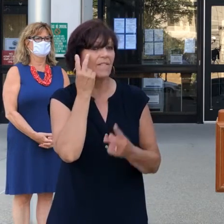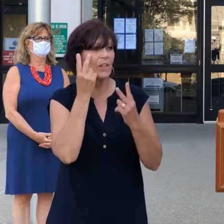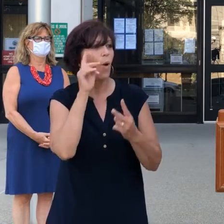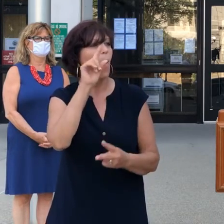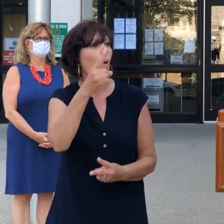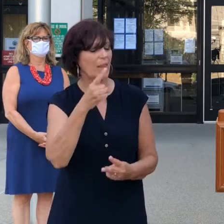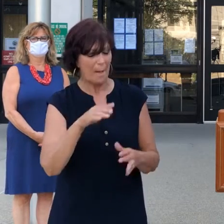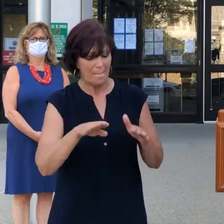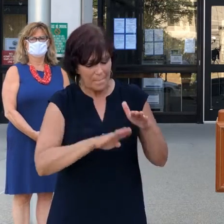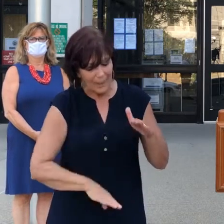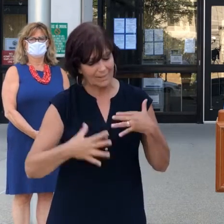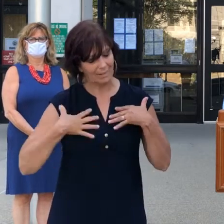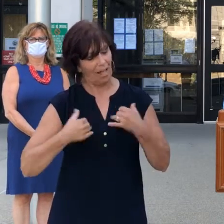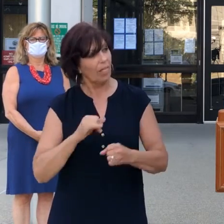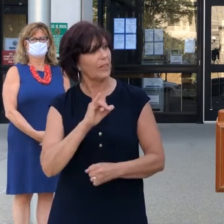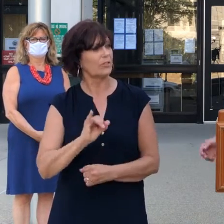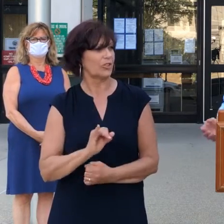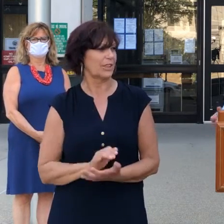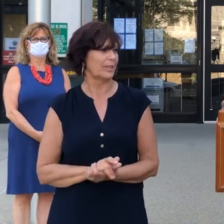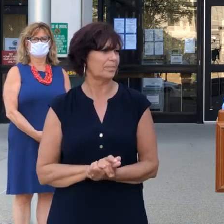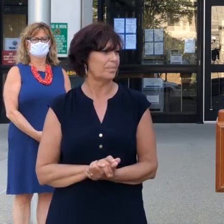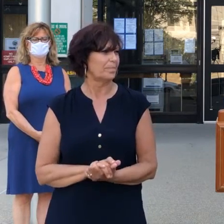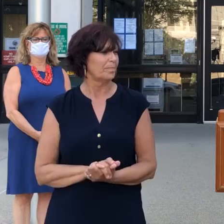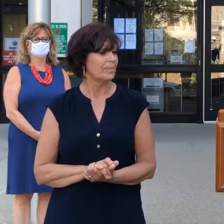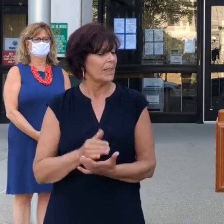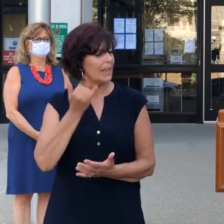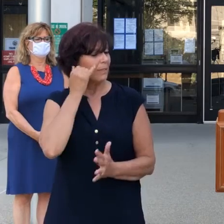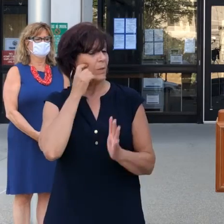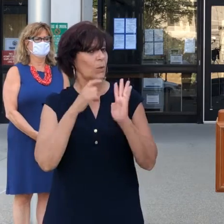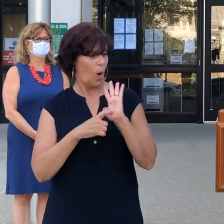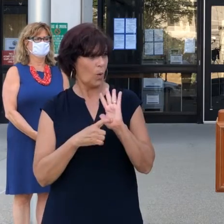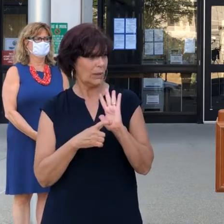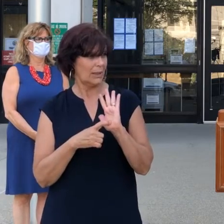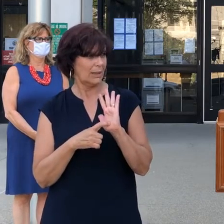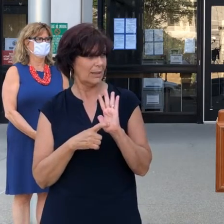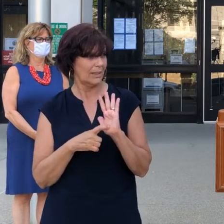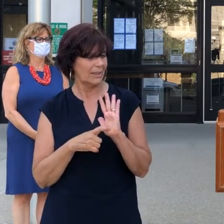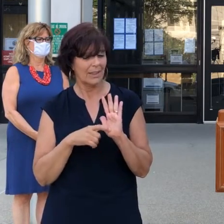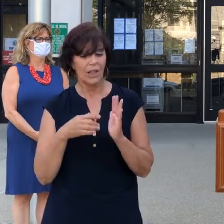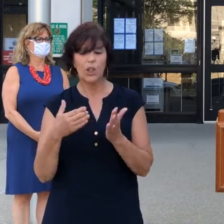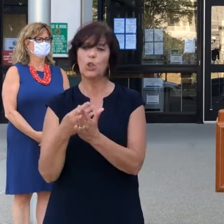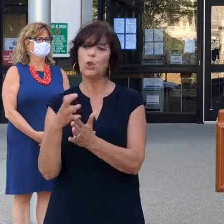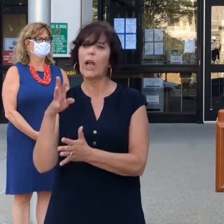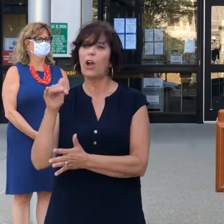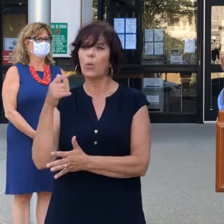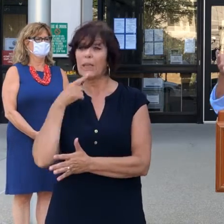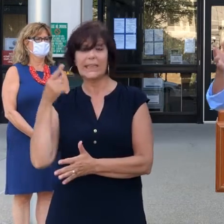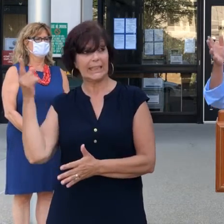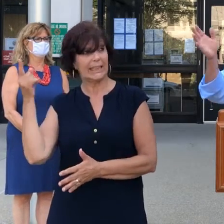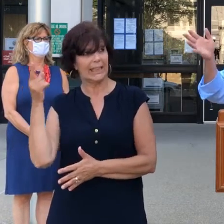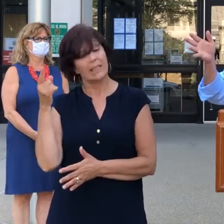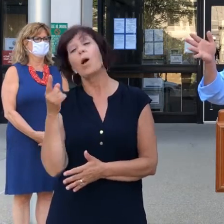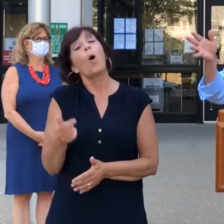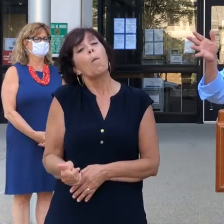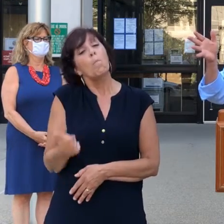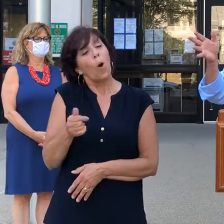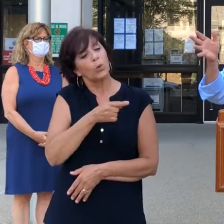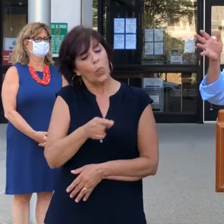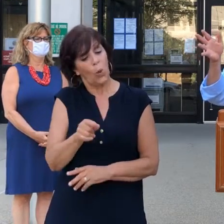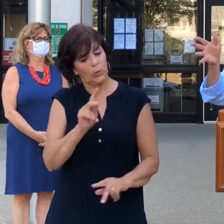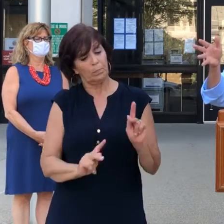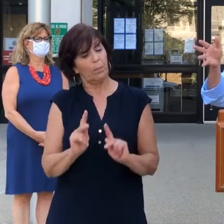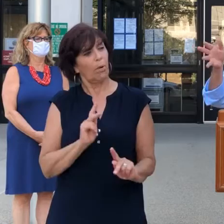paid for their health insurance. And then, if you noticed in the statement that New Era said, is they said most of those individuals at